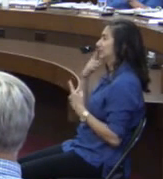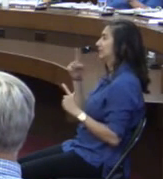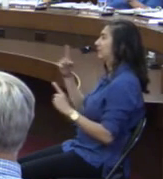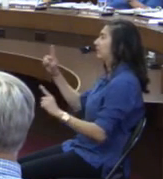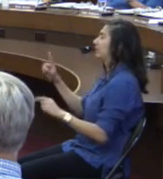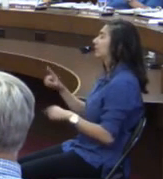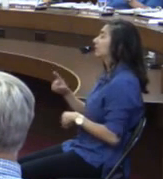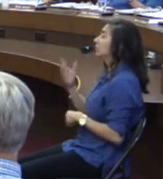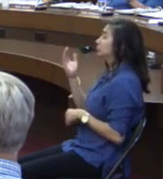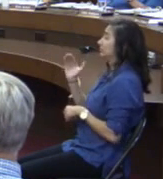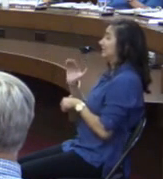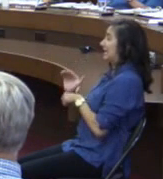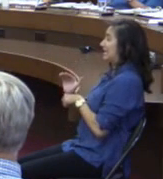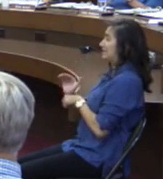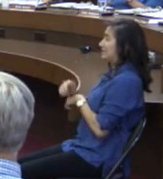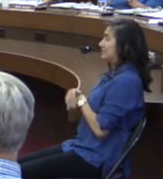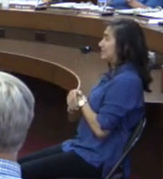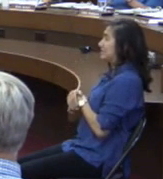So tonight,